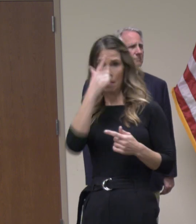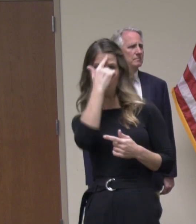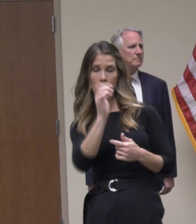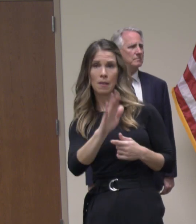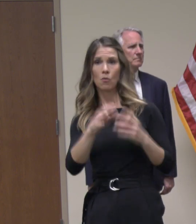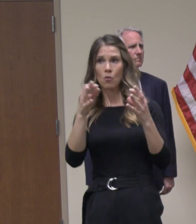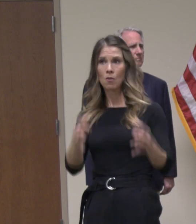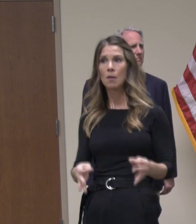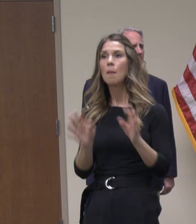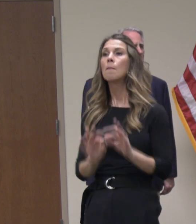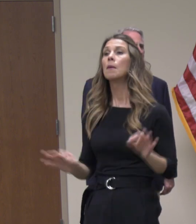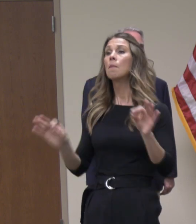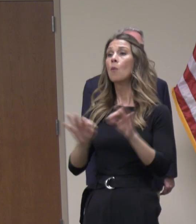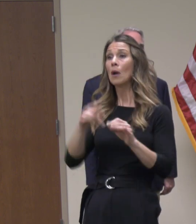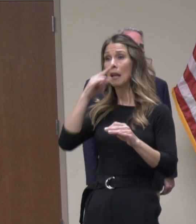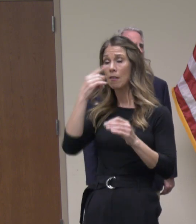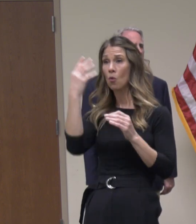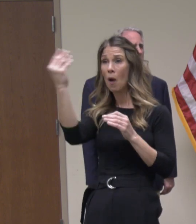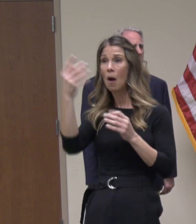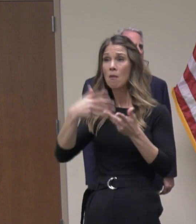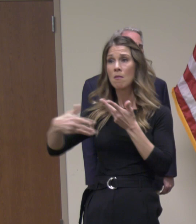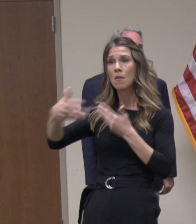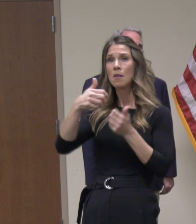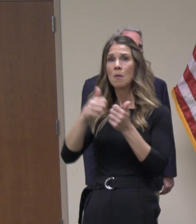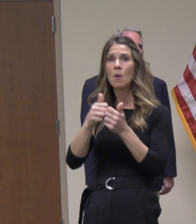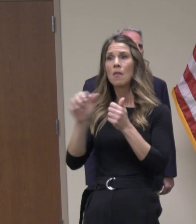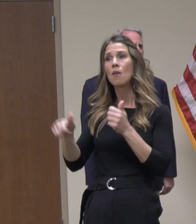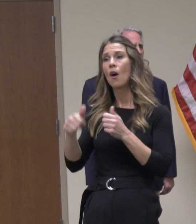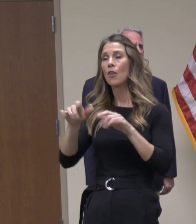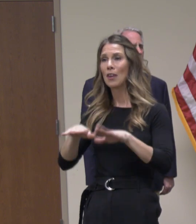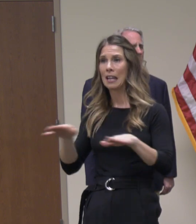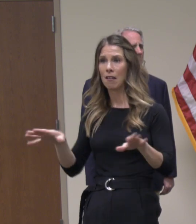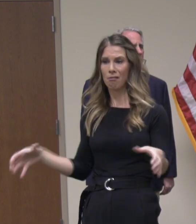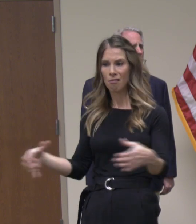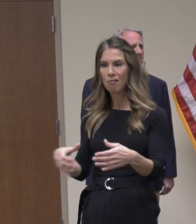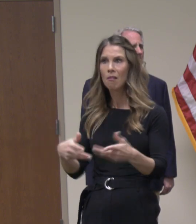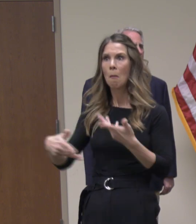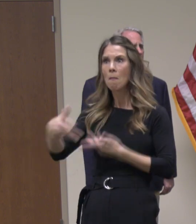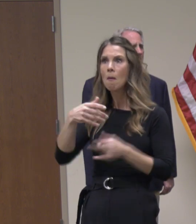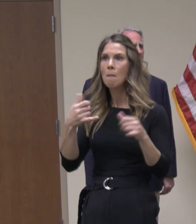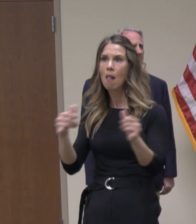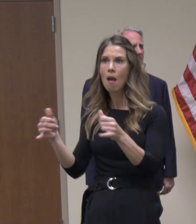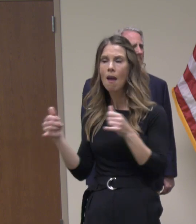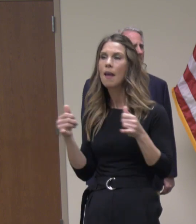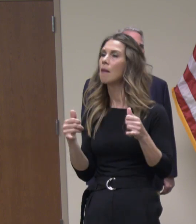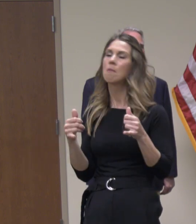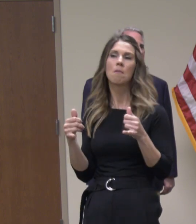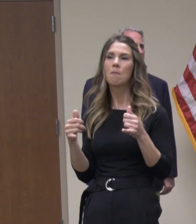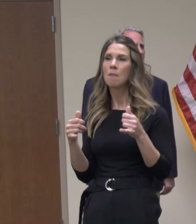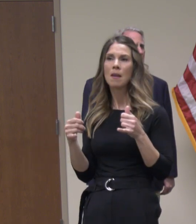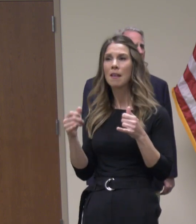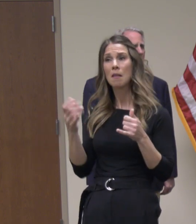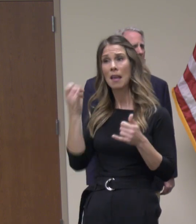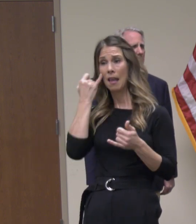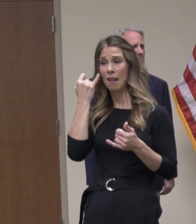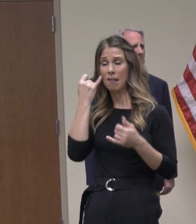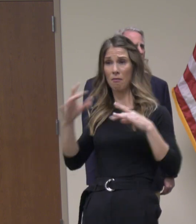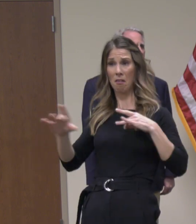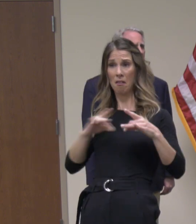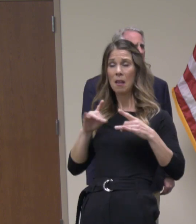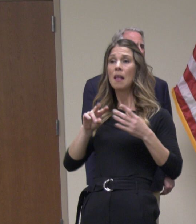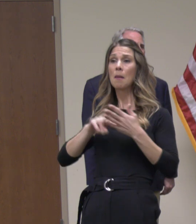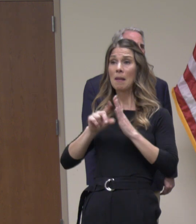this child is not going on play dates or going to be around other populations that they can somehow expose our most vulnerable. Okay. And